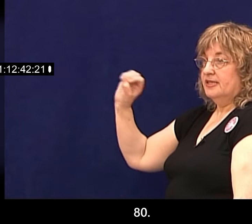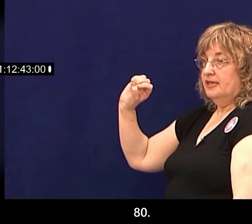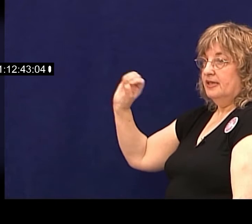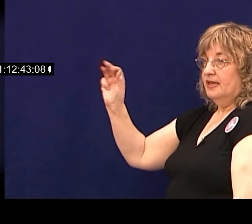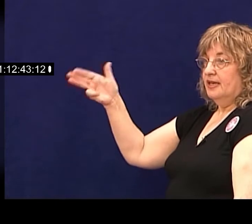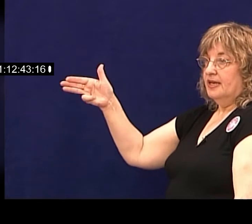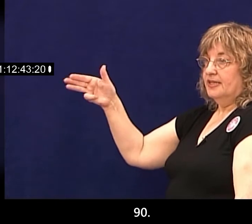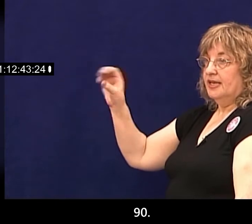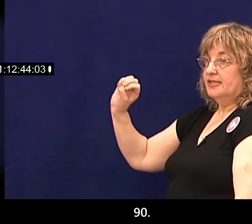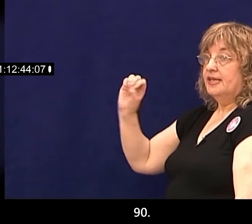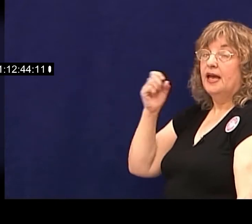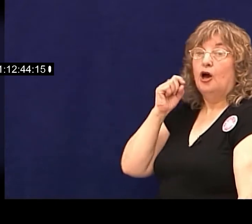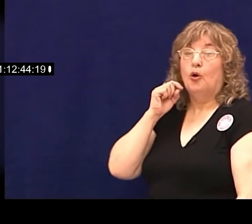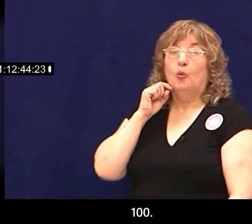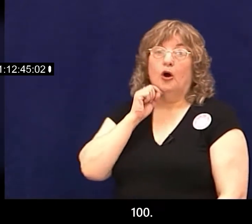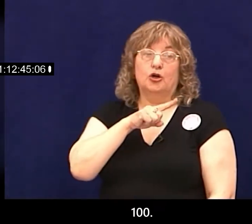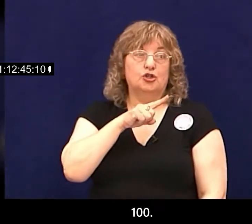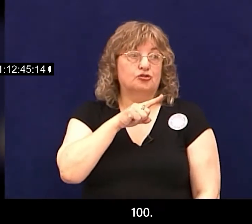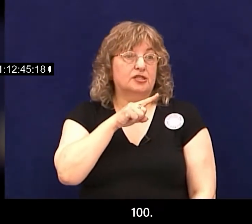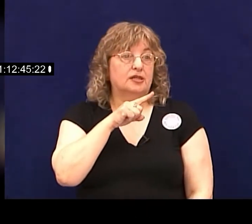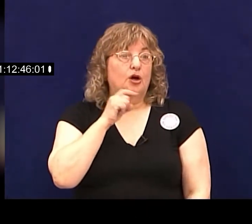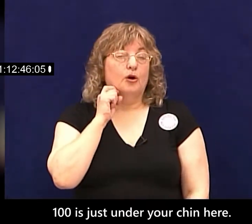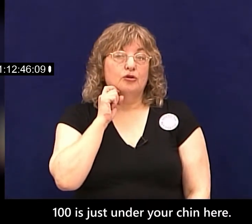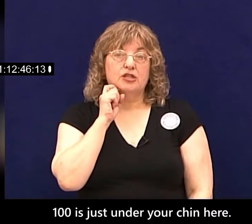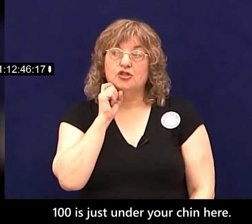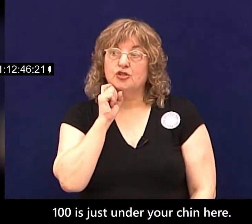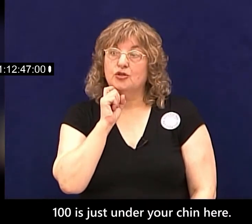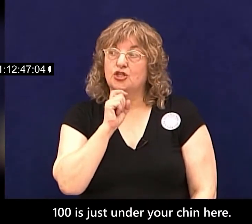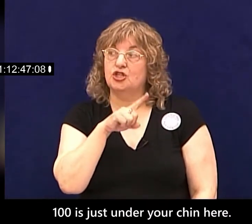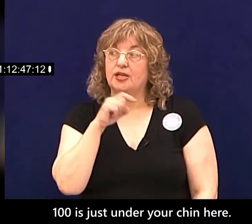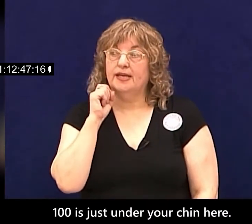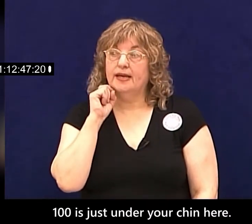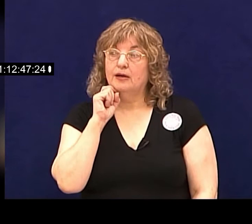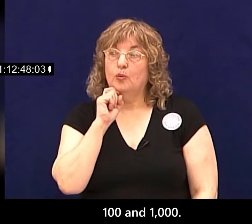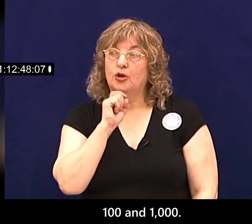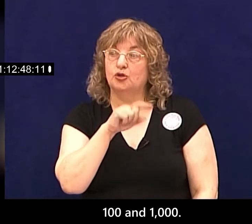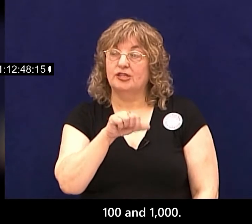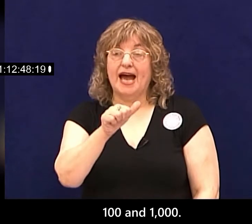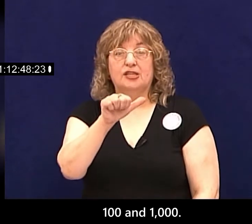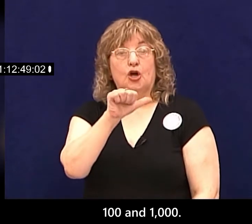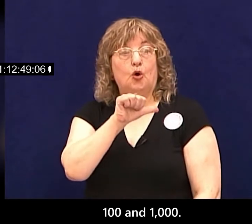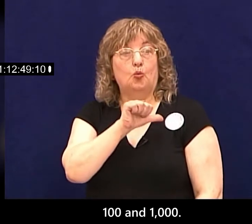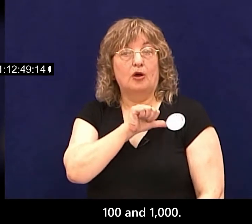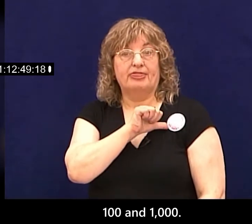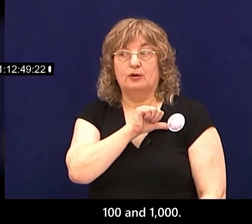80, 90, 100. 100 is just under your chin here. 100 and